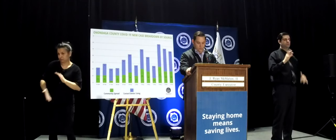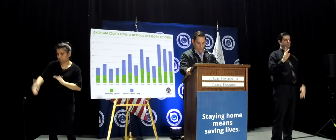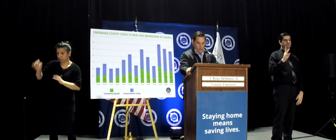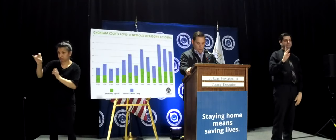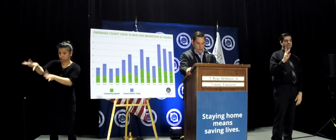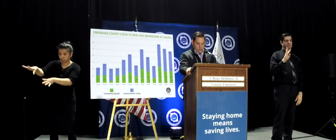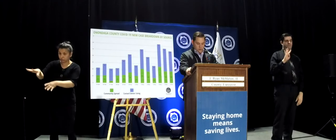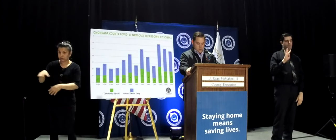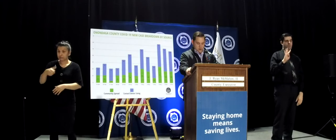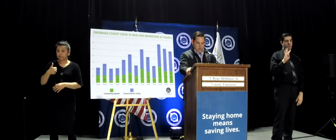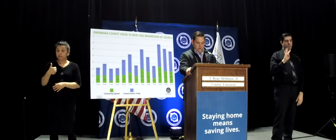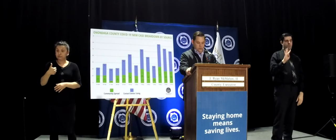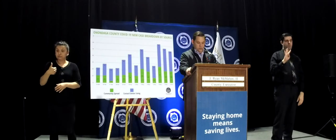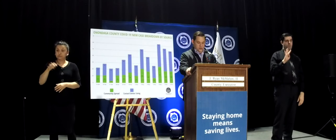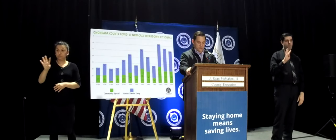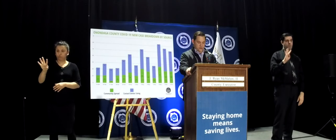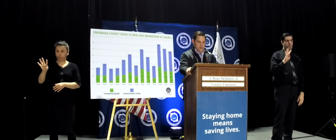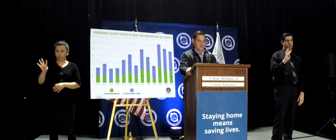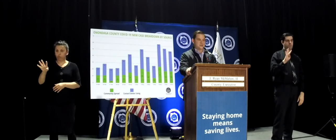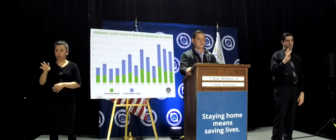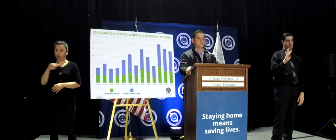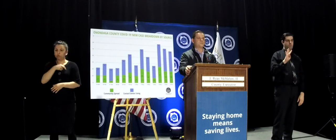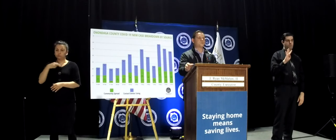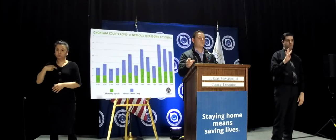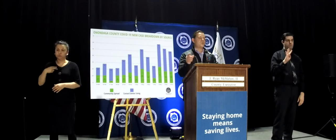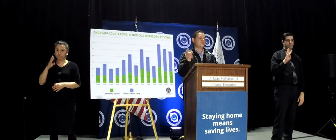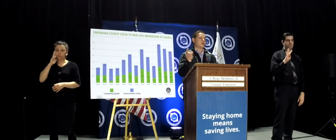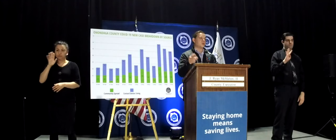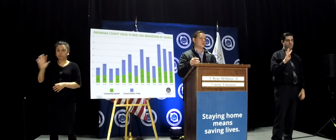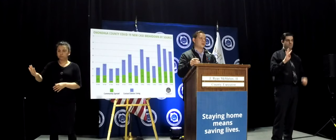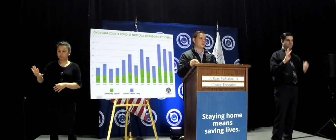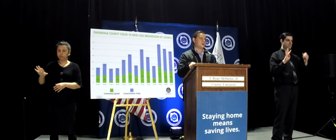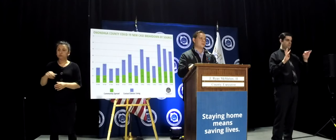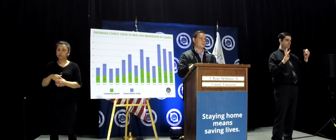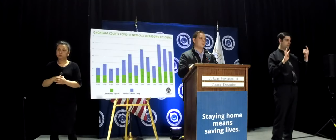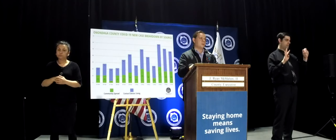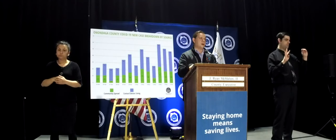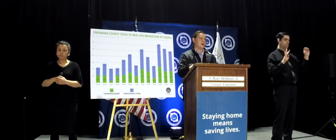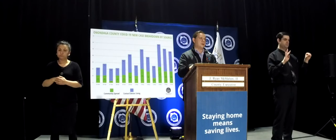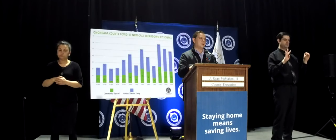up 11% of our cases. There was